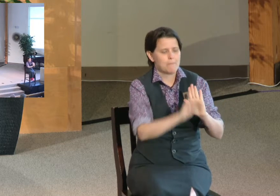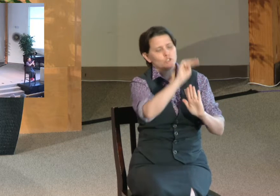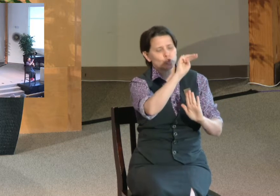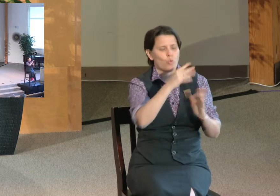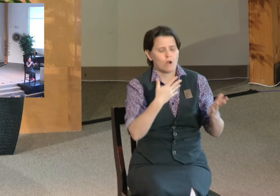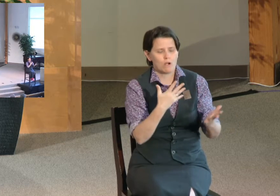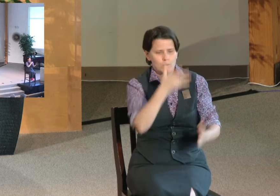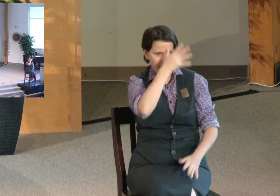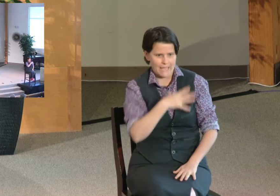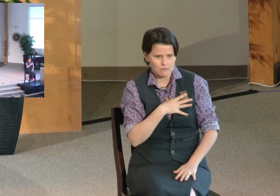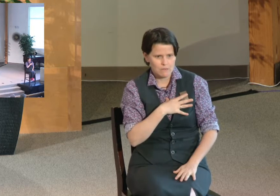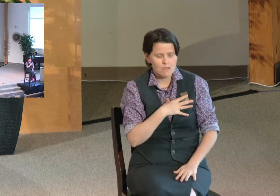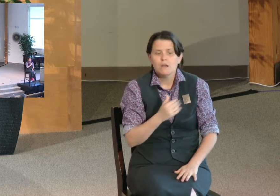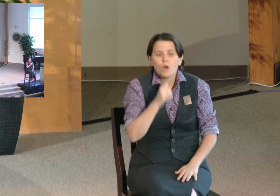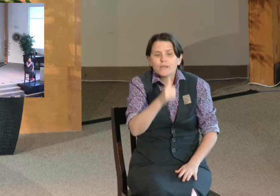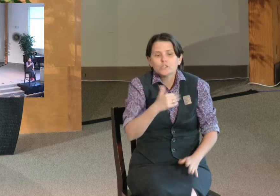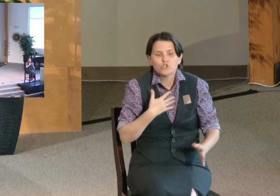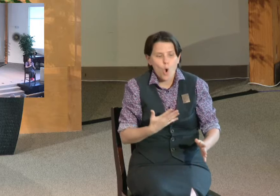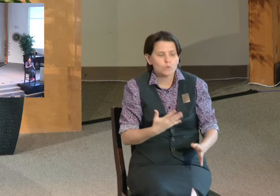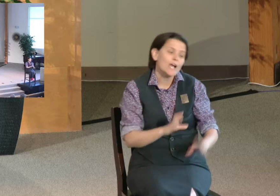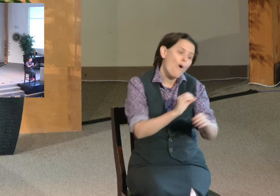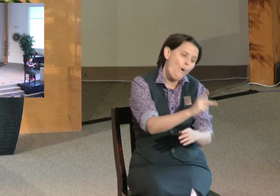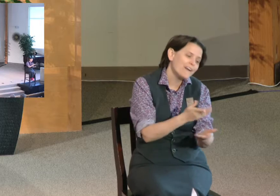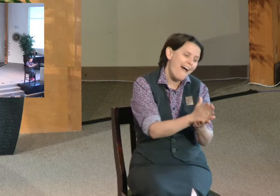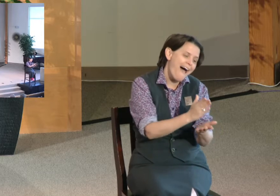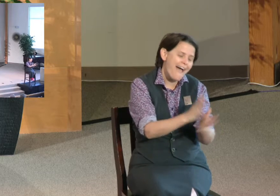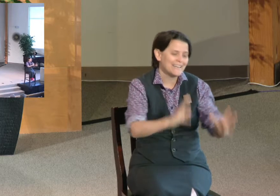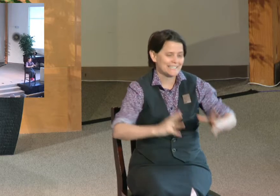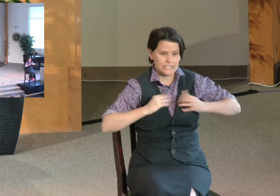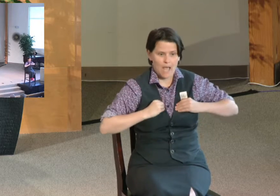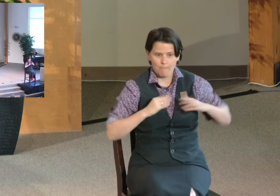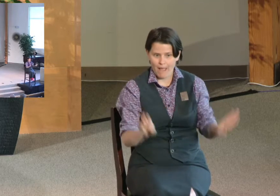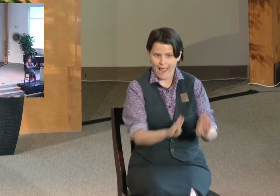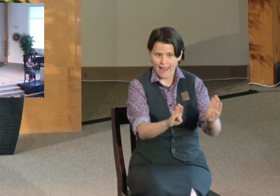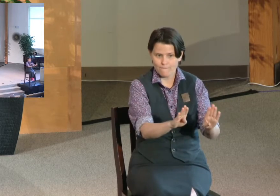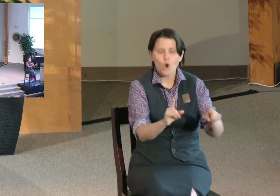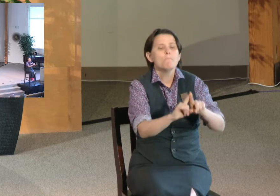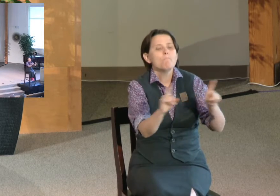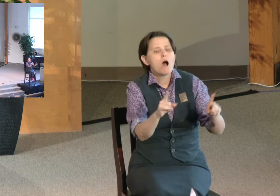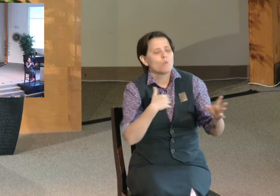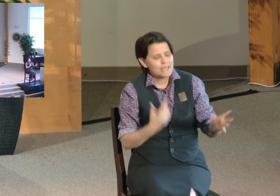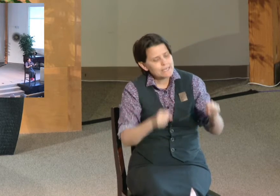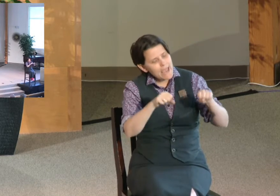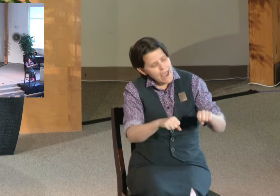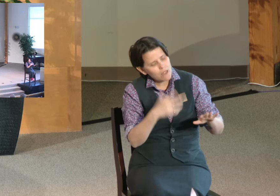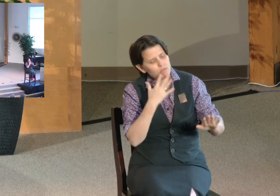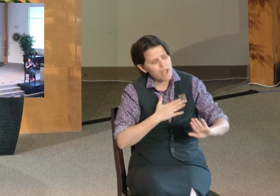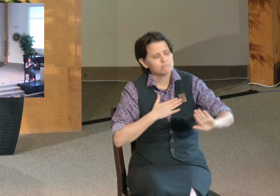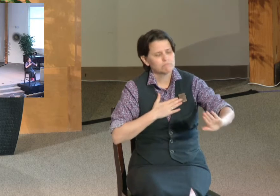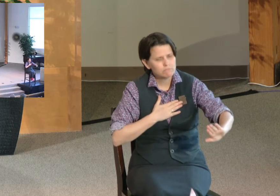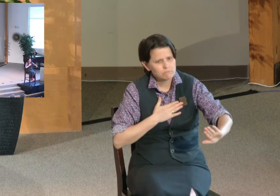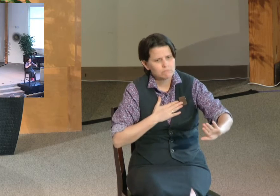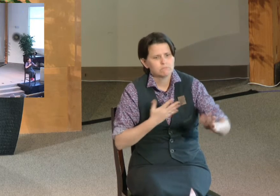mean that we can have empathy for them and not shove them into they are bad.